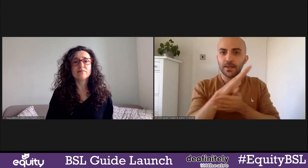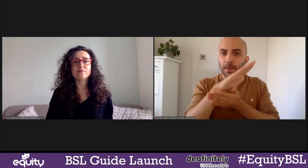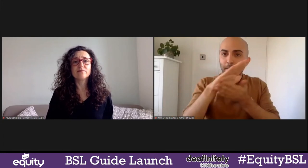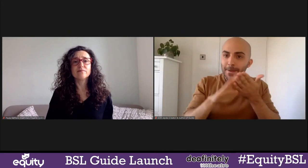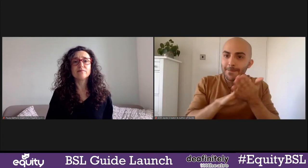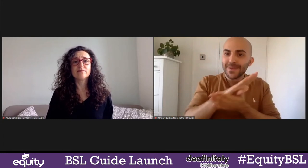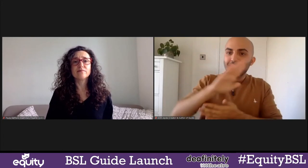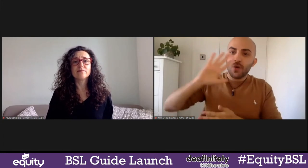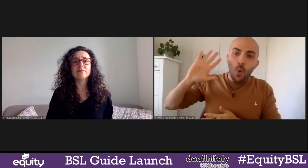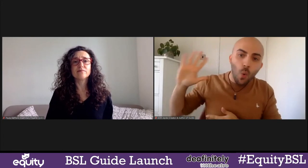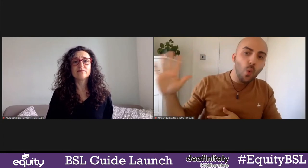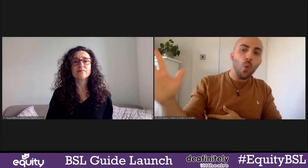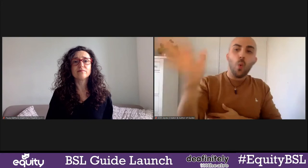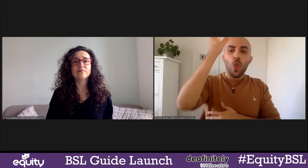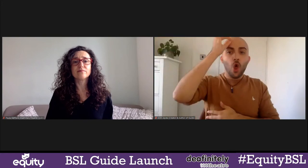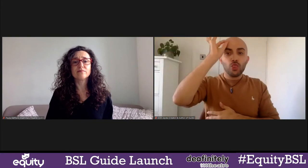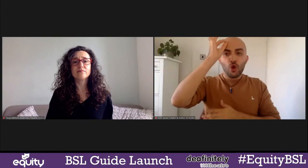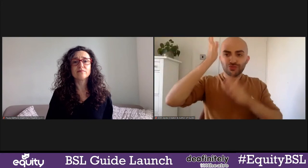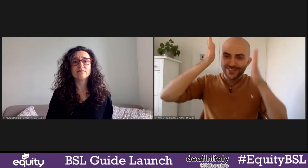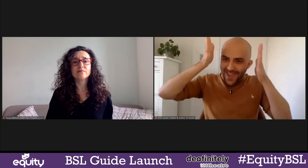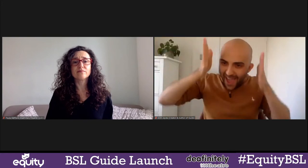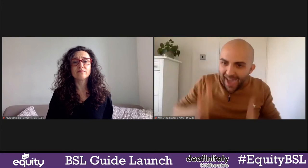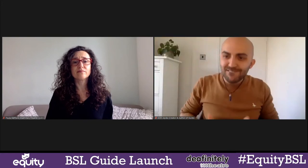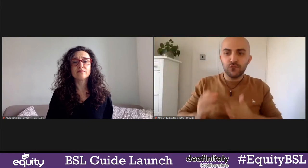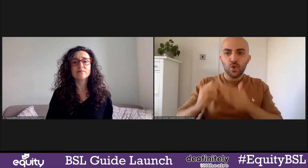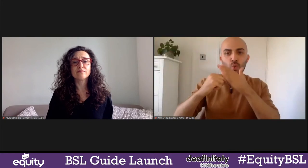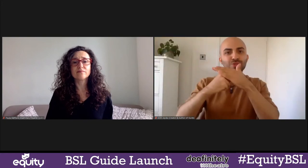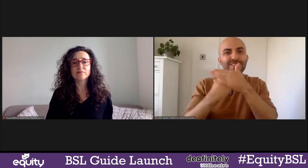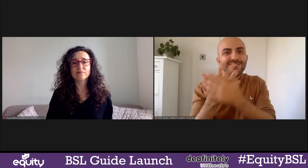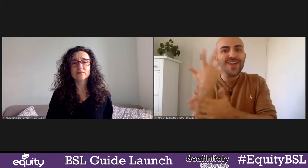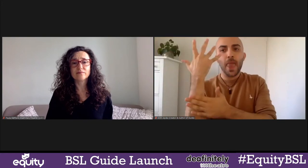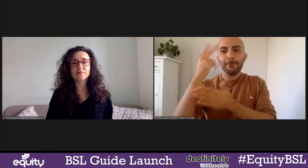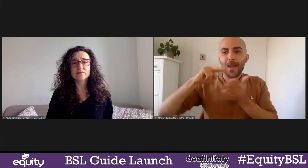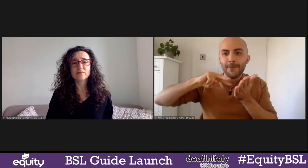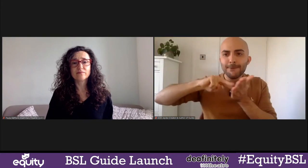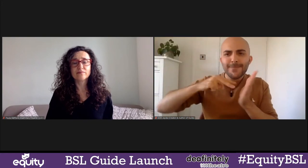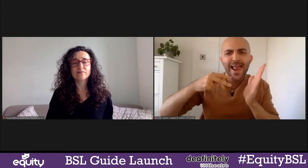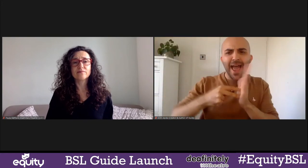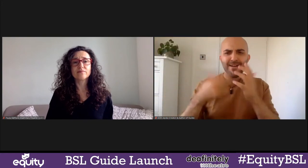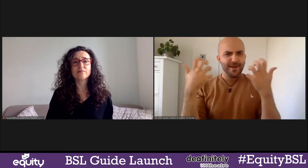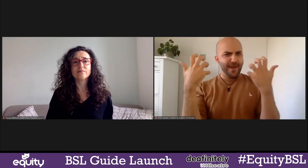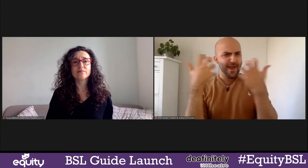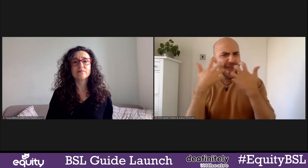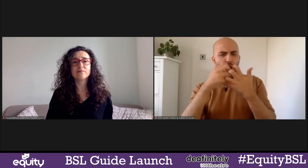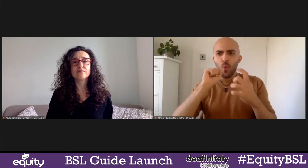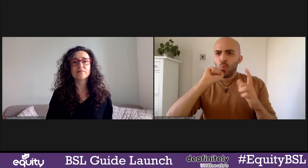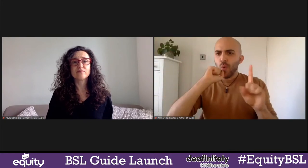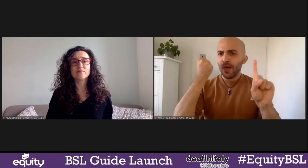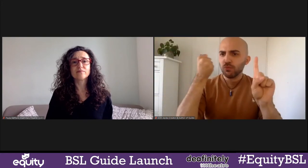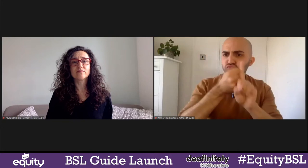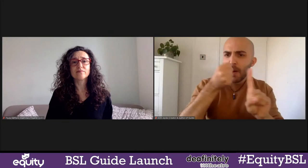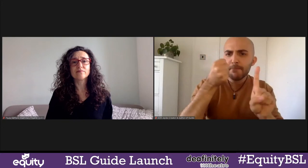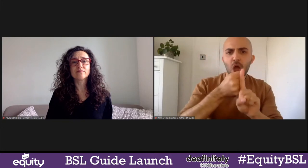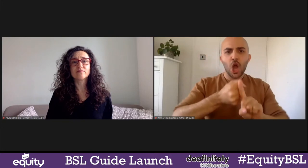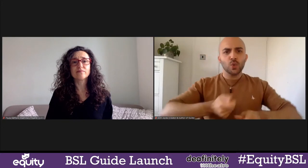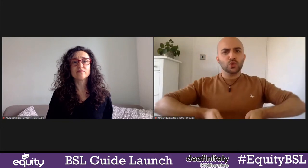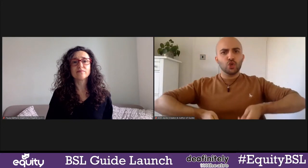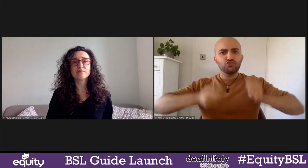of 2015 has meant that local authorities have to develop a plan as to how they will